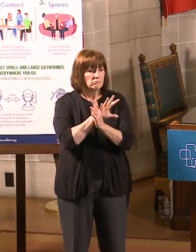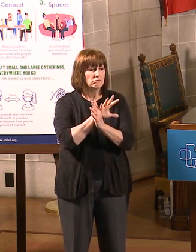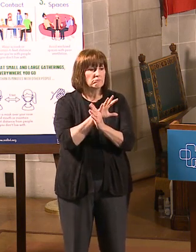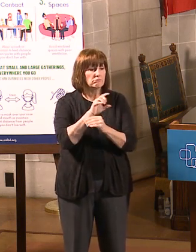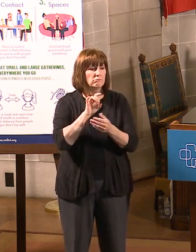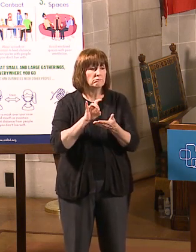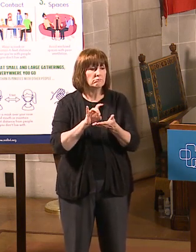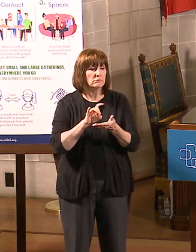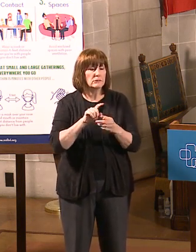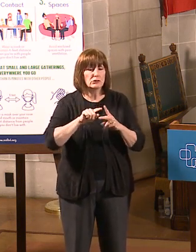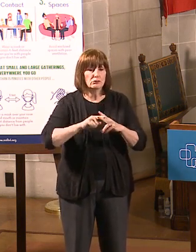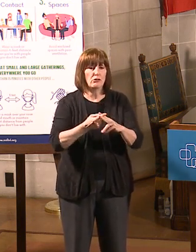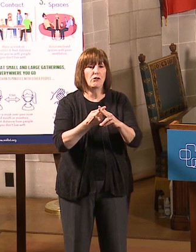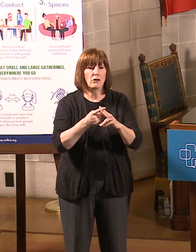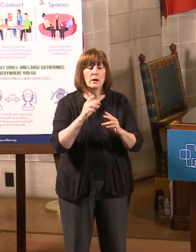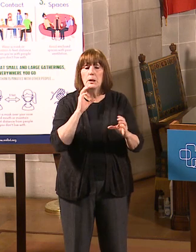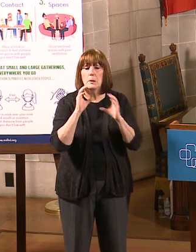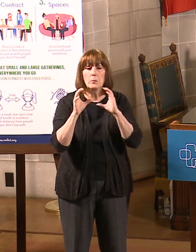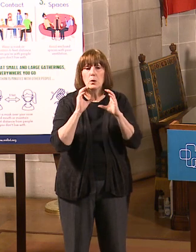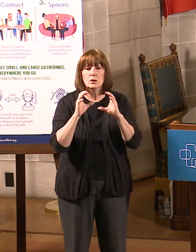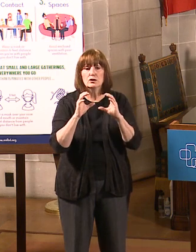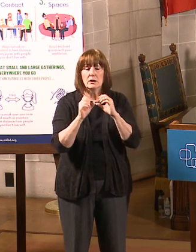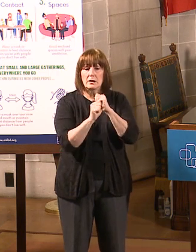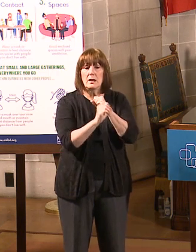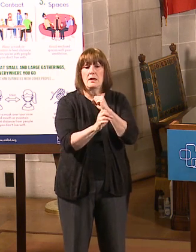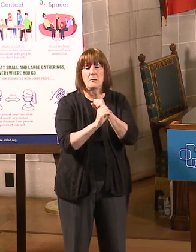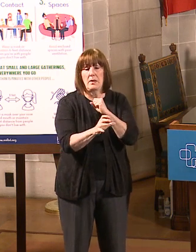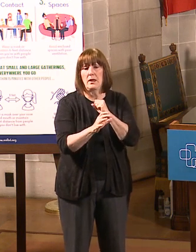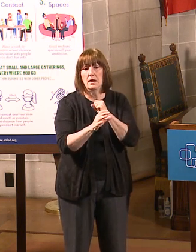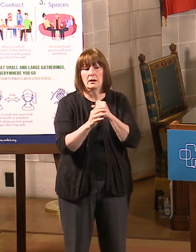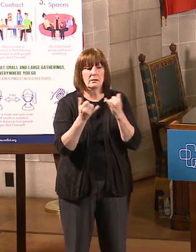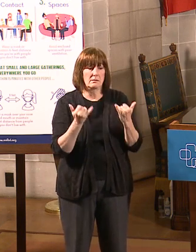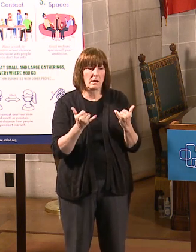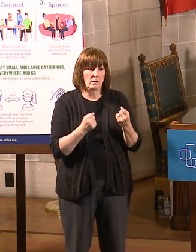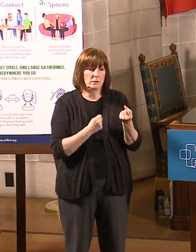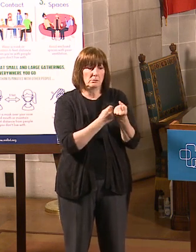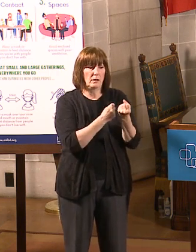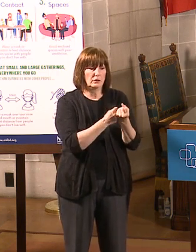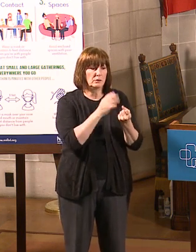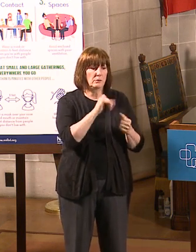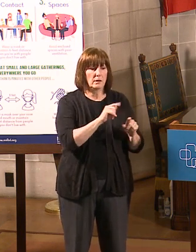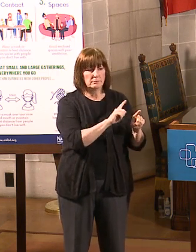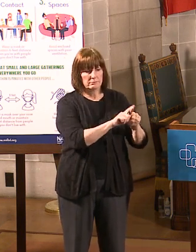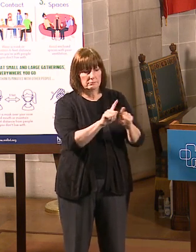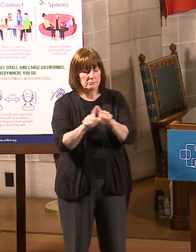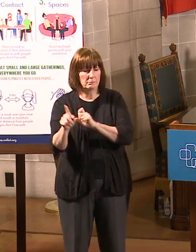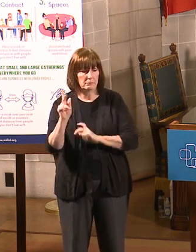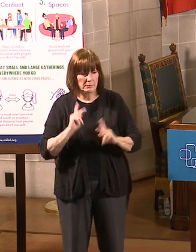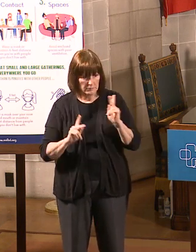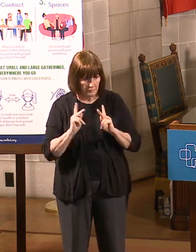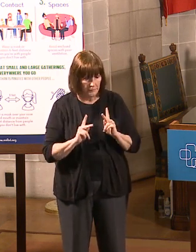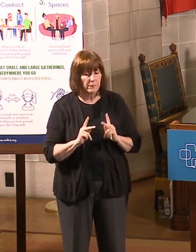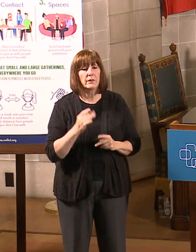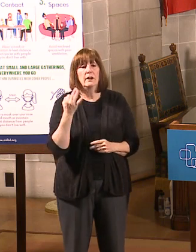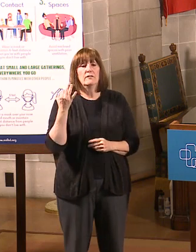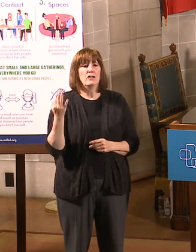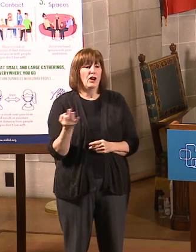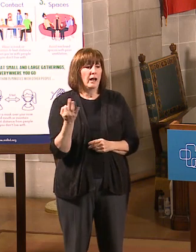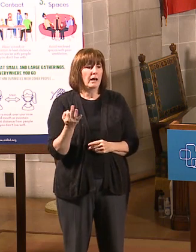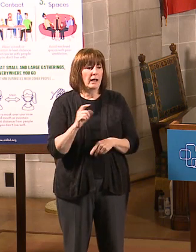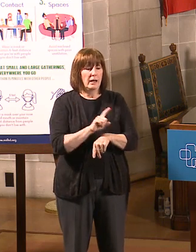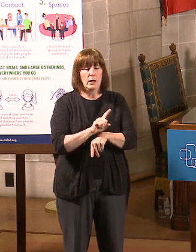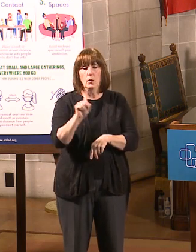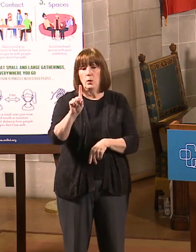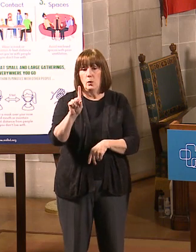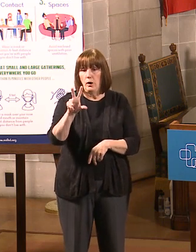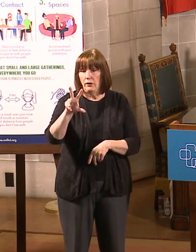kickoff of a communications campaign that is being sponsored by a number of different folks. And then on Friday at 1:30